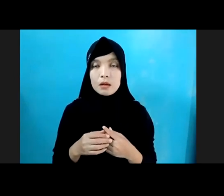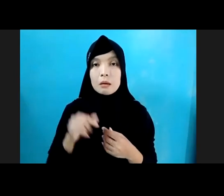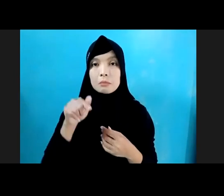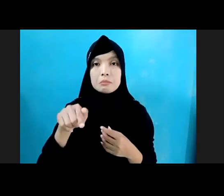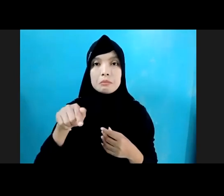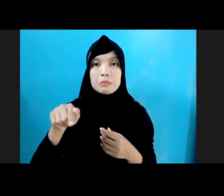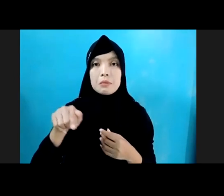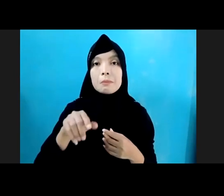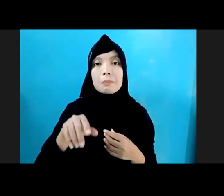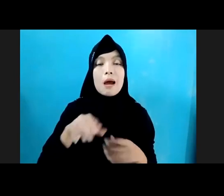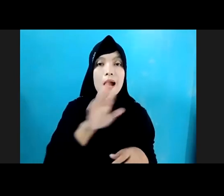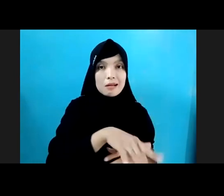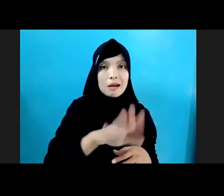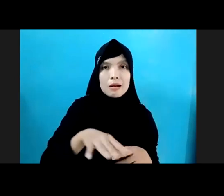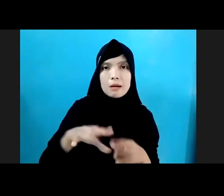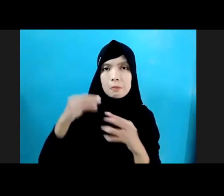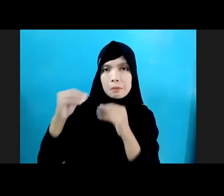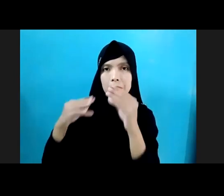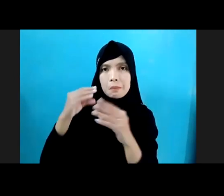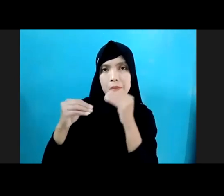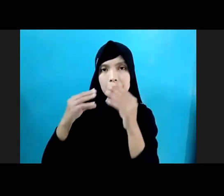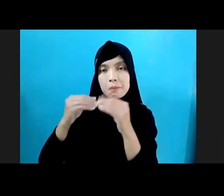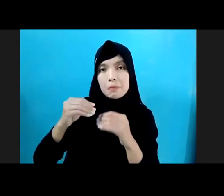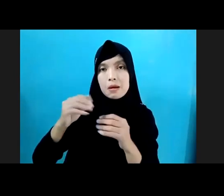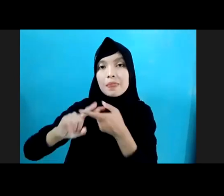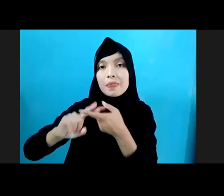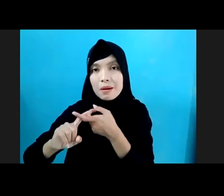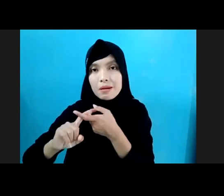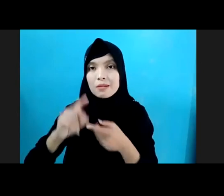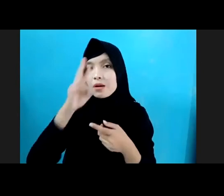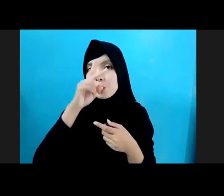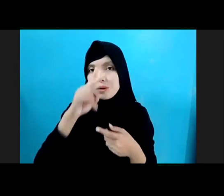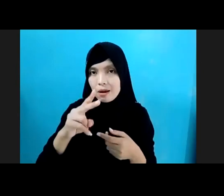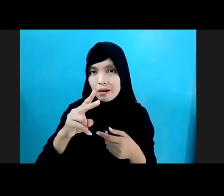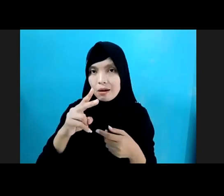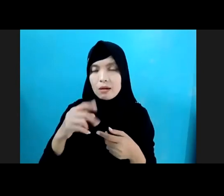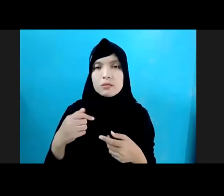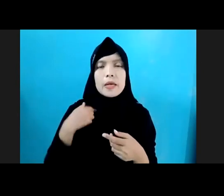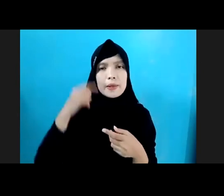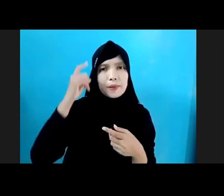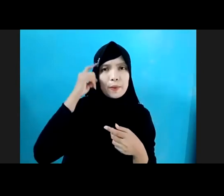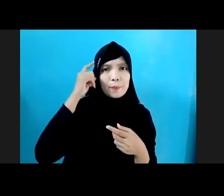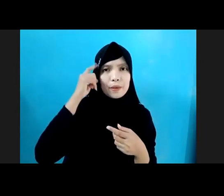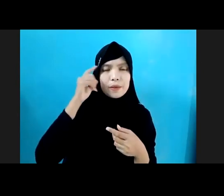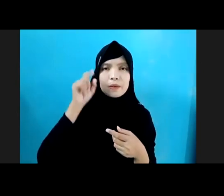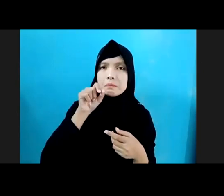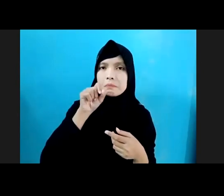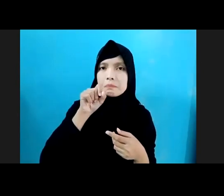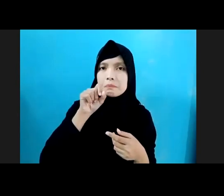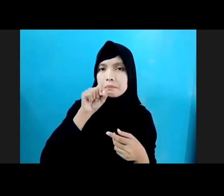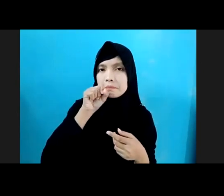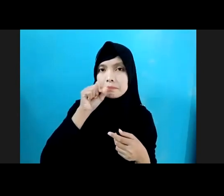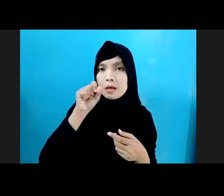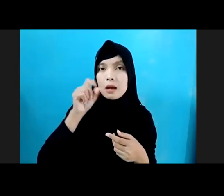But We Think They're Going To Do One Thing But Research Would Show They Will Choose Other People Therefore We Need To Know